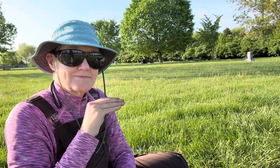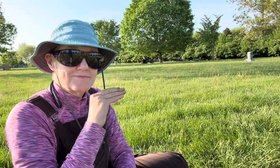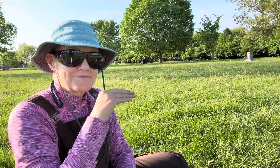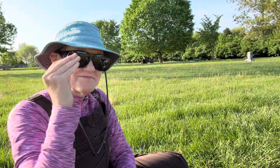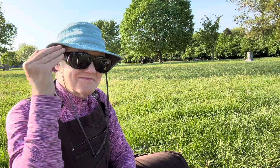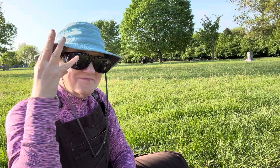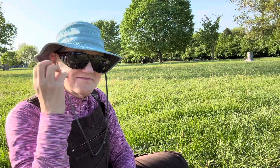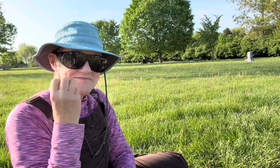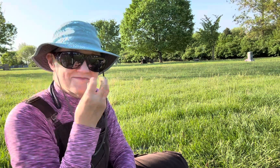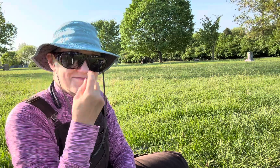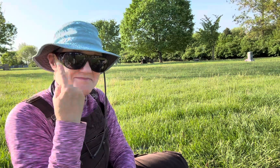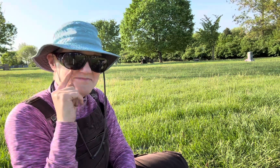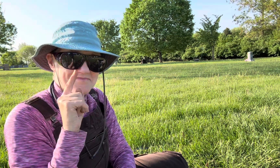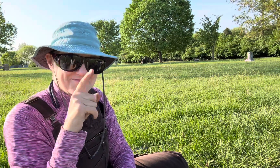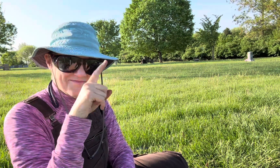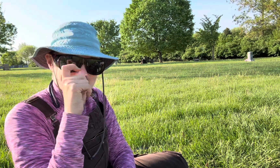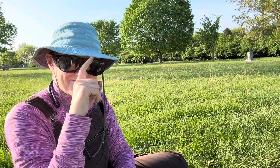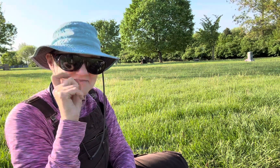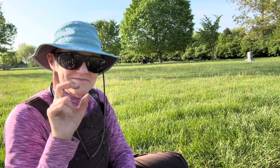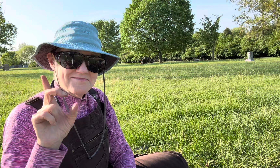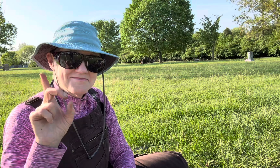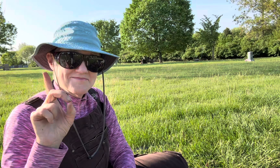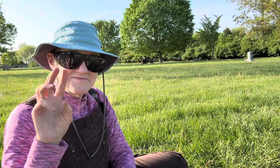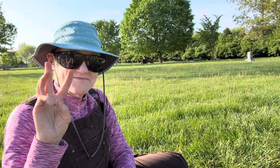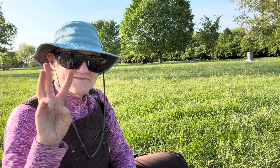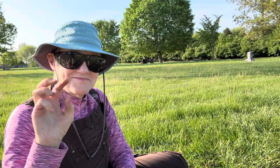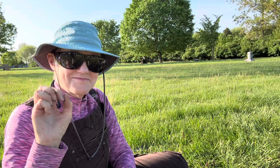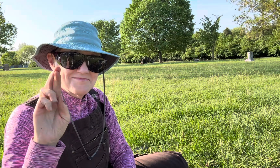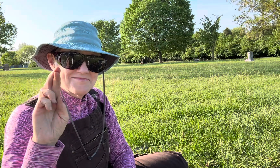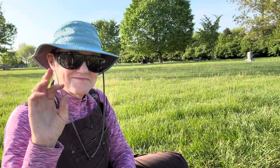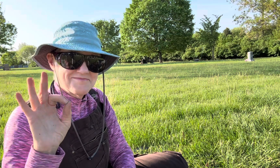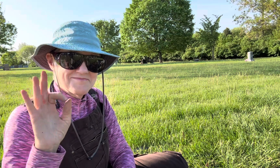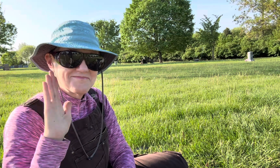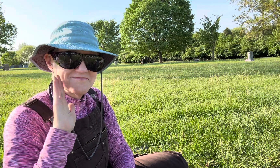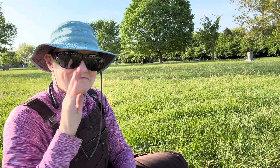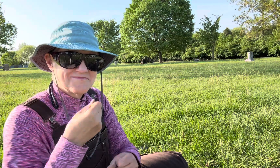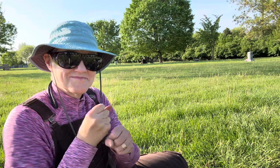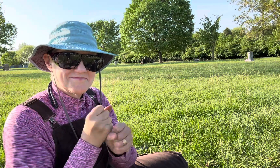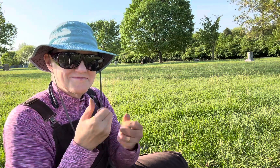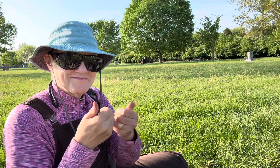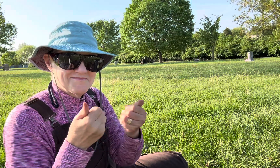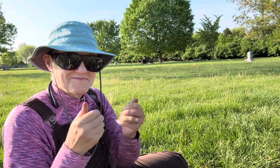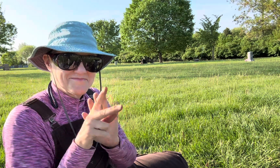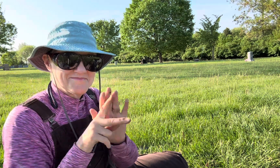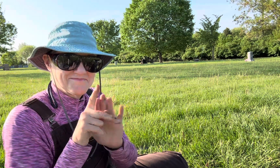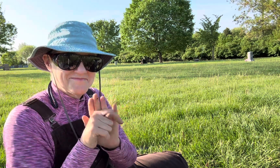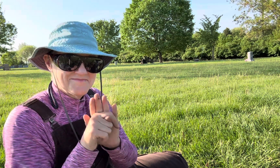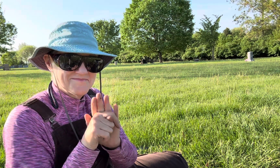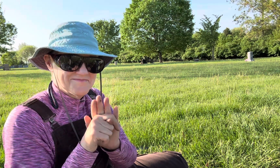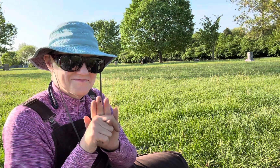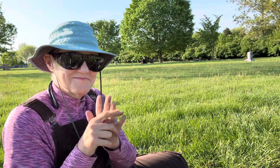I'm going to plant the dwarf sunflowers for our summer garden. And I'll make a separate video about